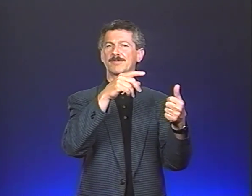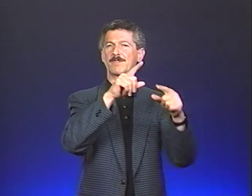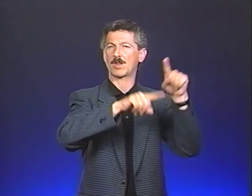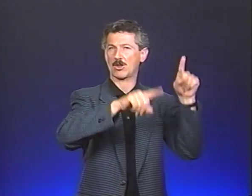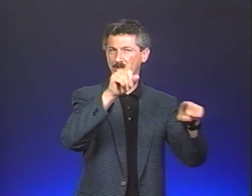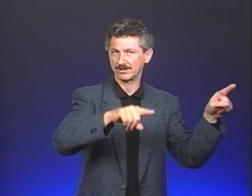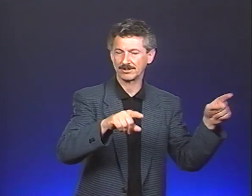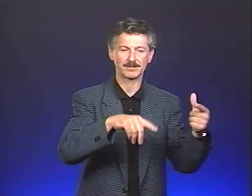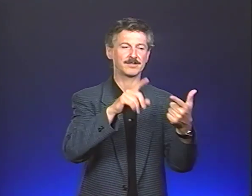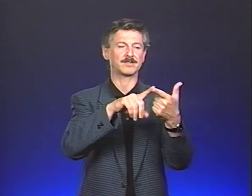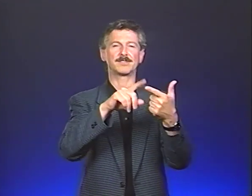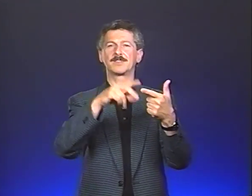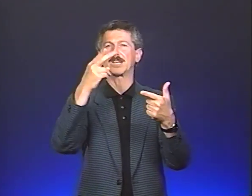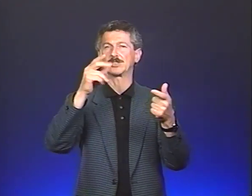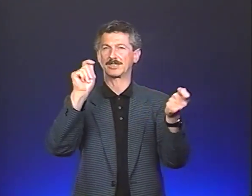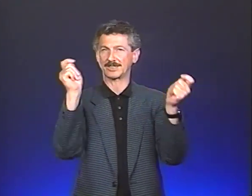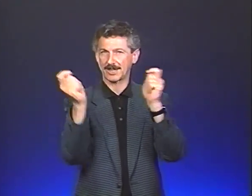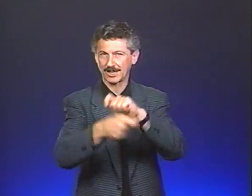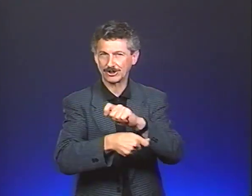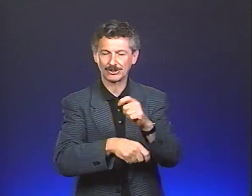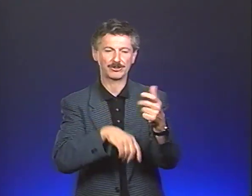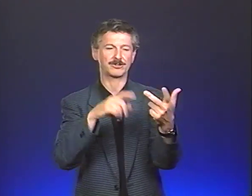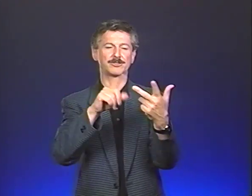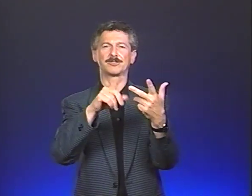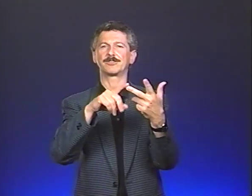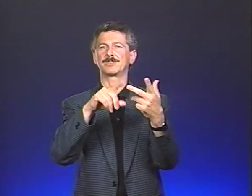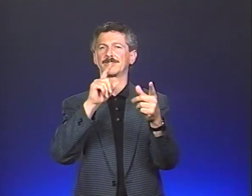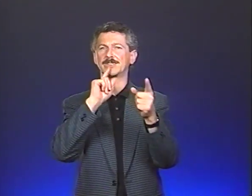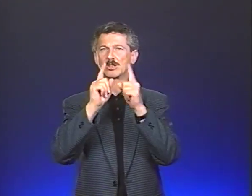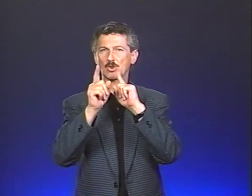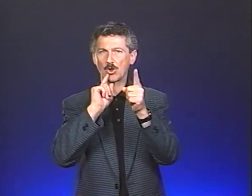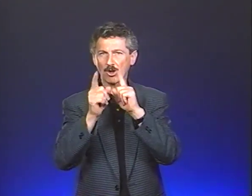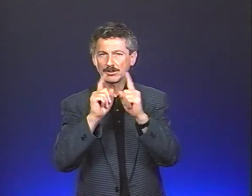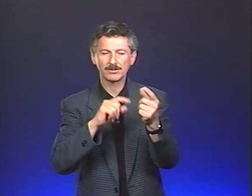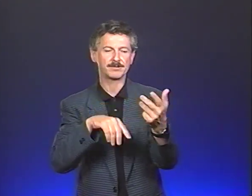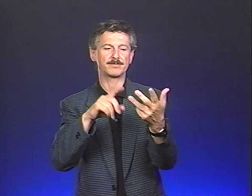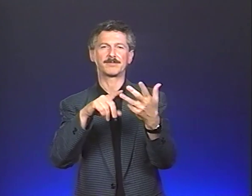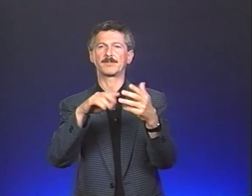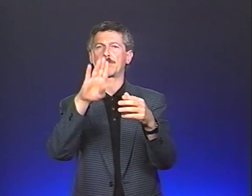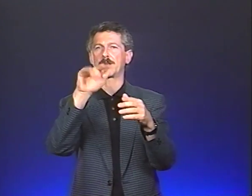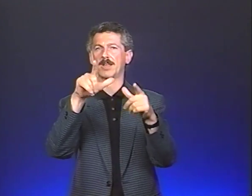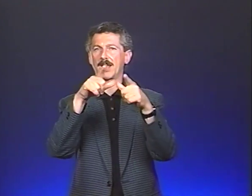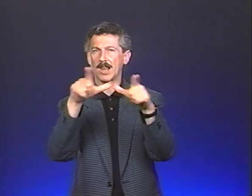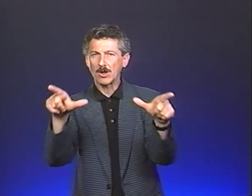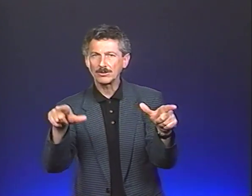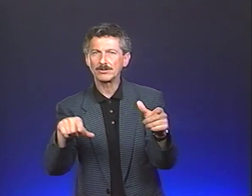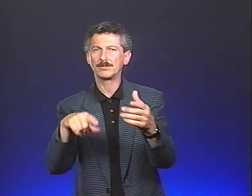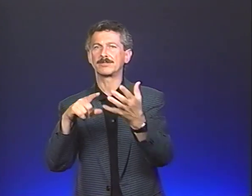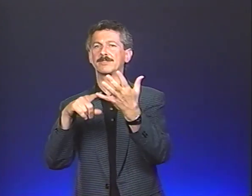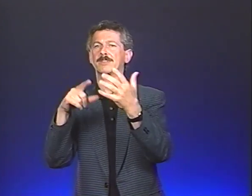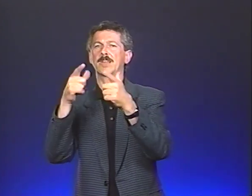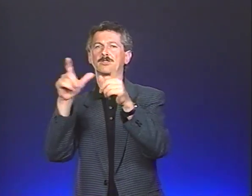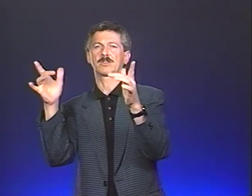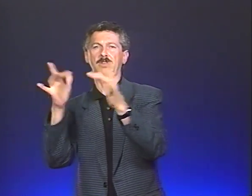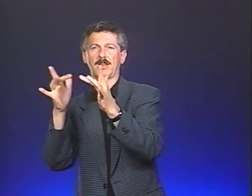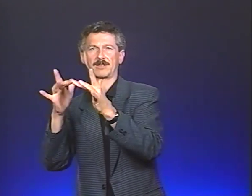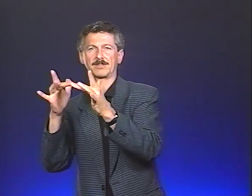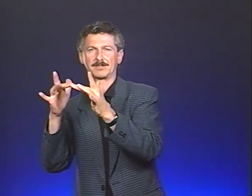categories of language use: variation, historical change, discourse, bilingualism, and